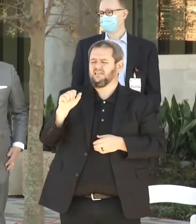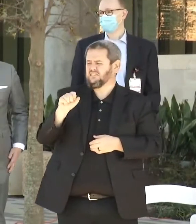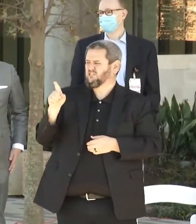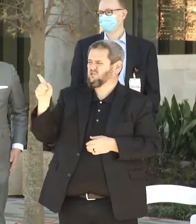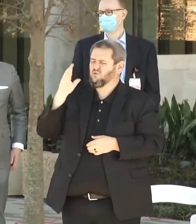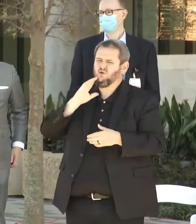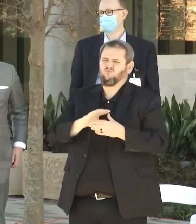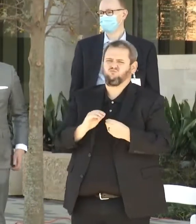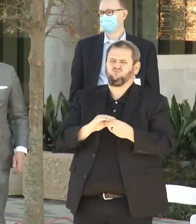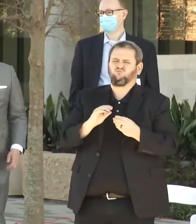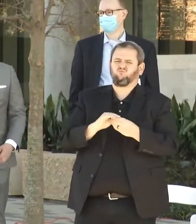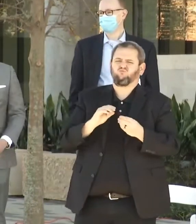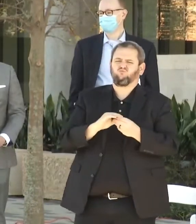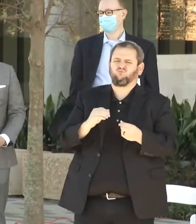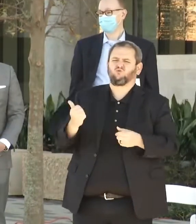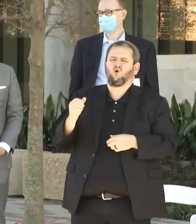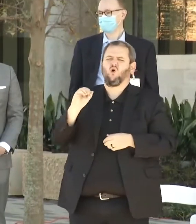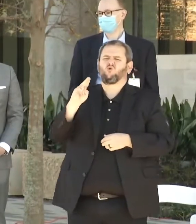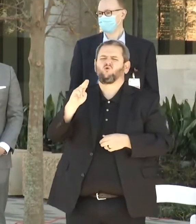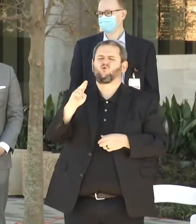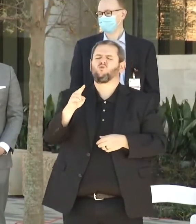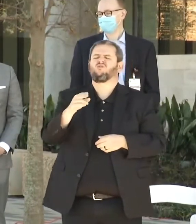an infectious disease physician.